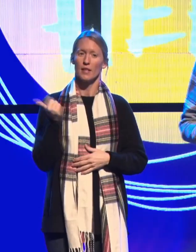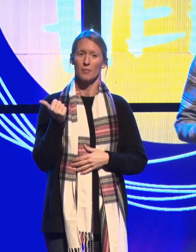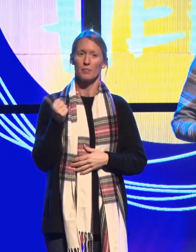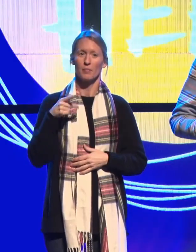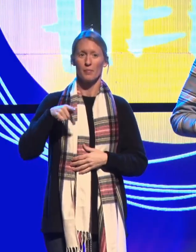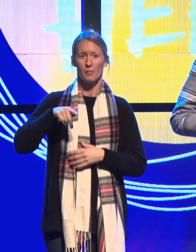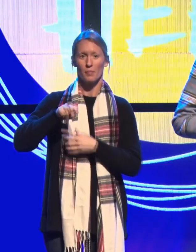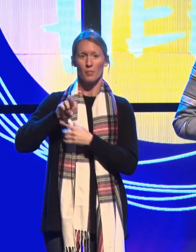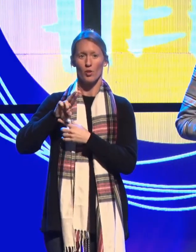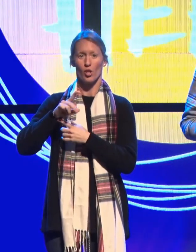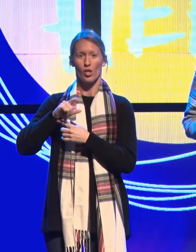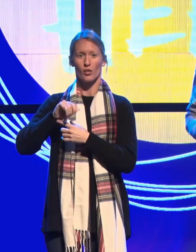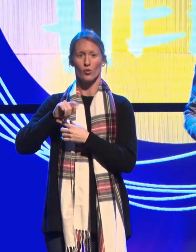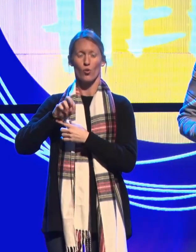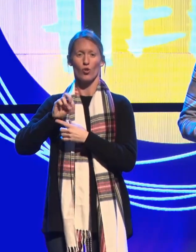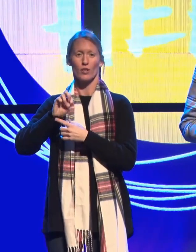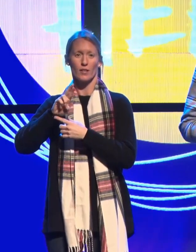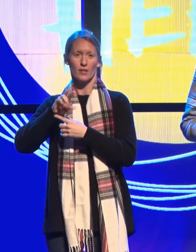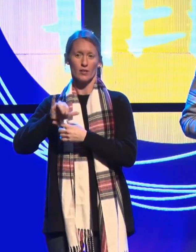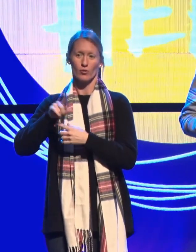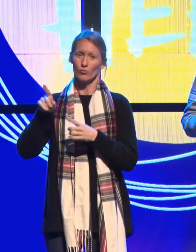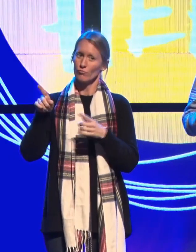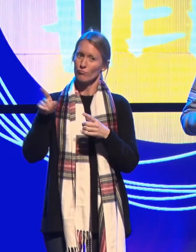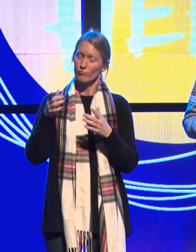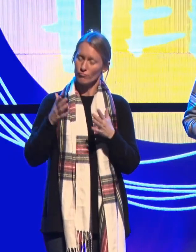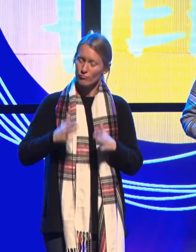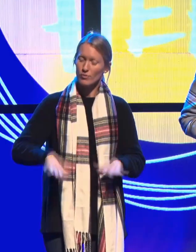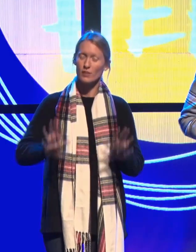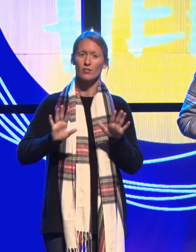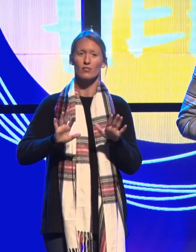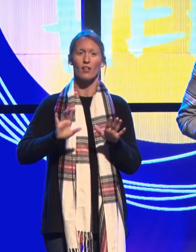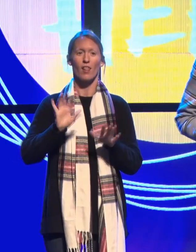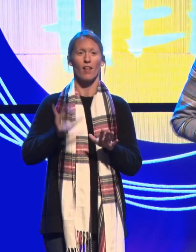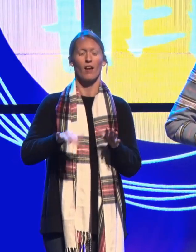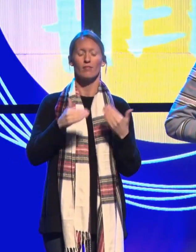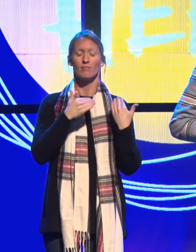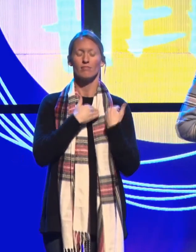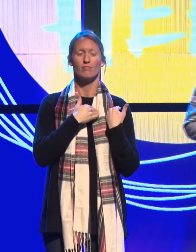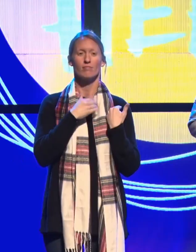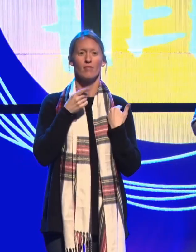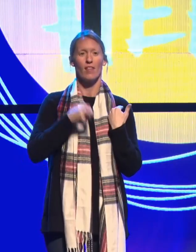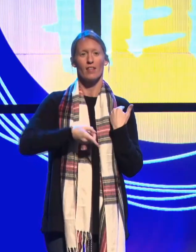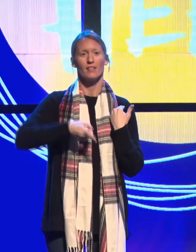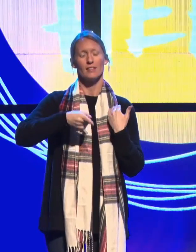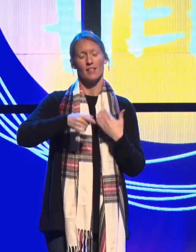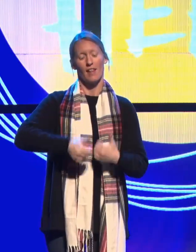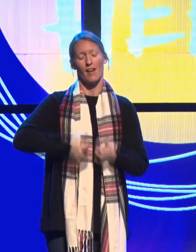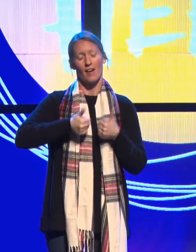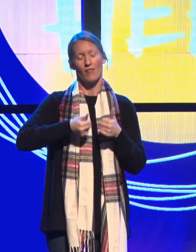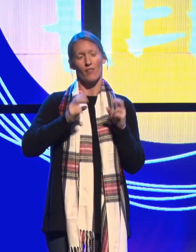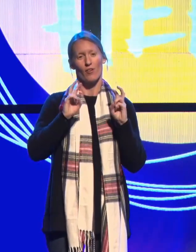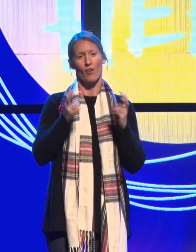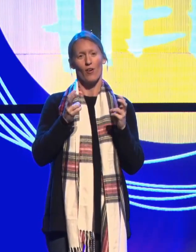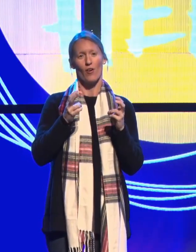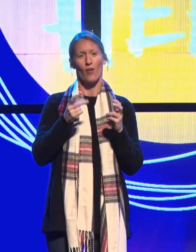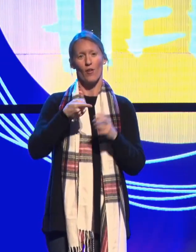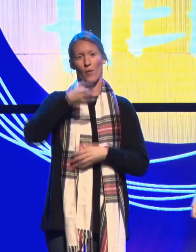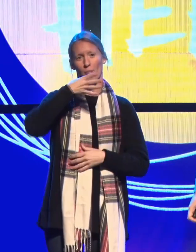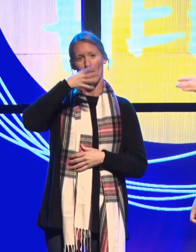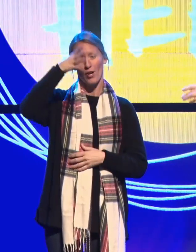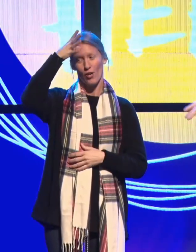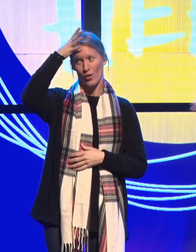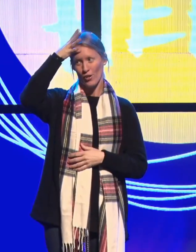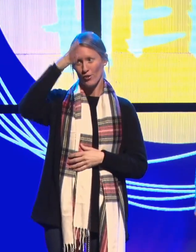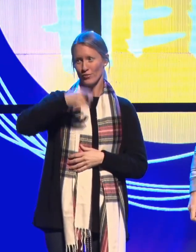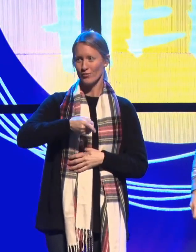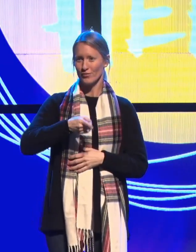like, because you fulfill that obligation. In this life, we call it parenthood, right? Now,